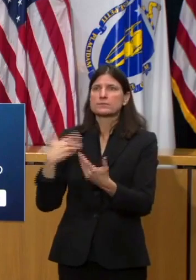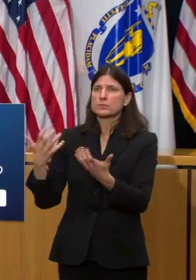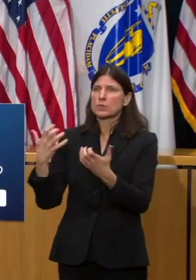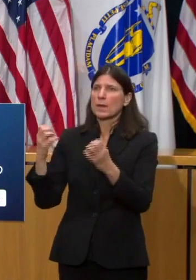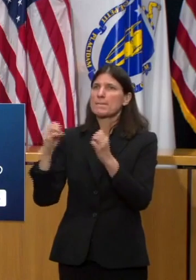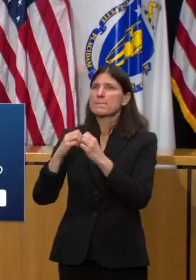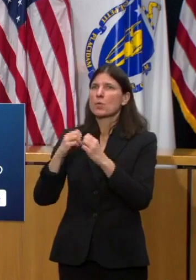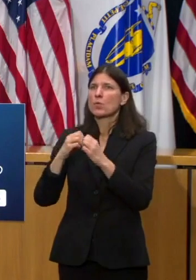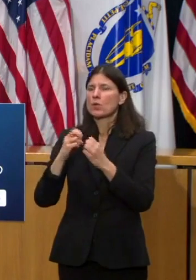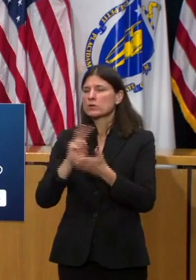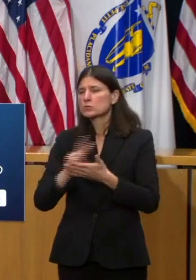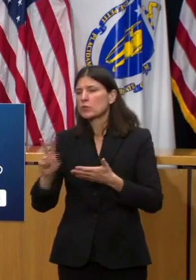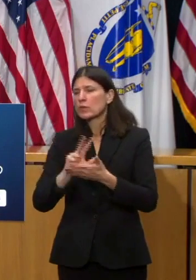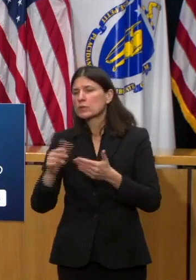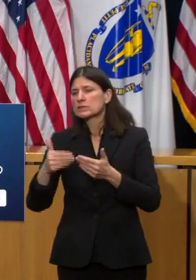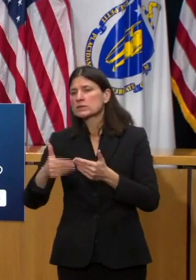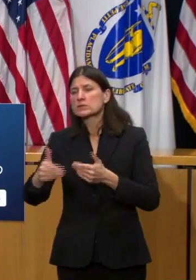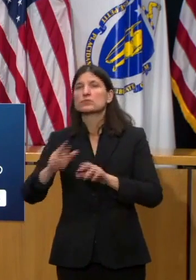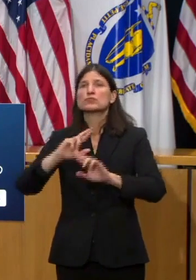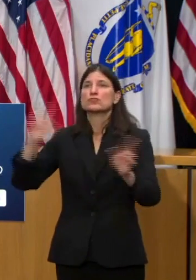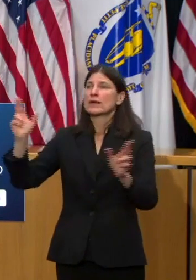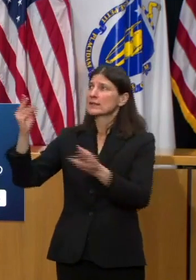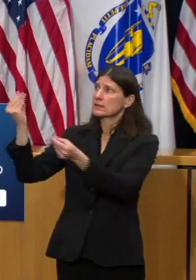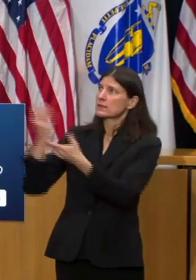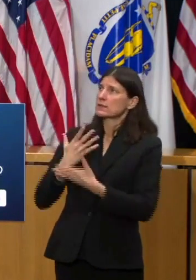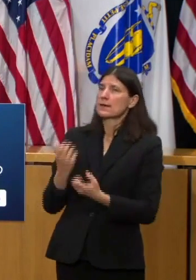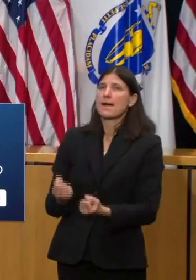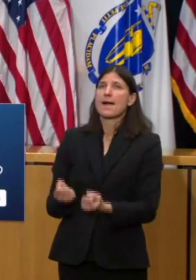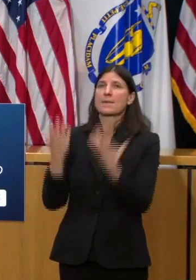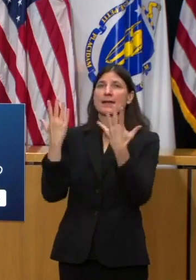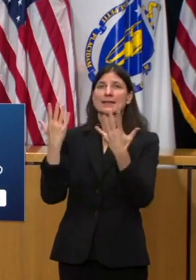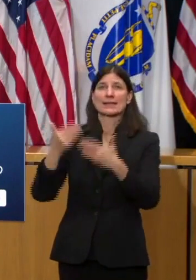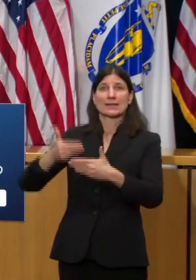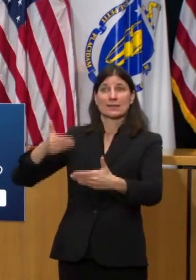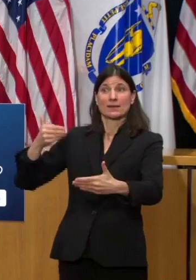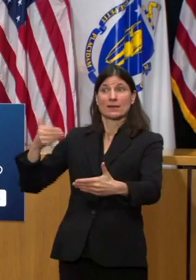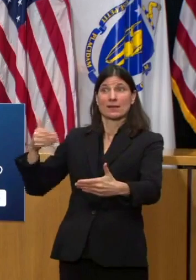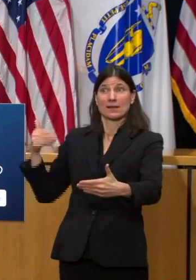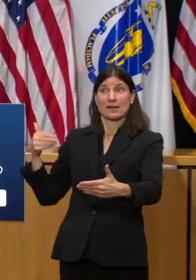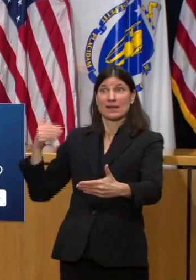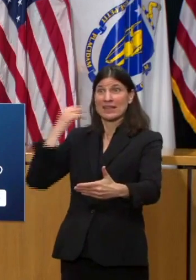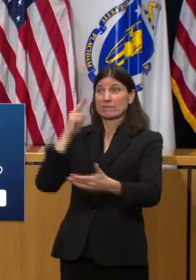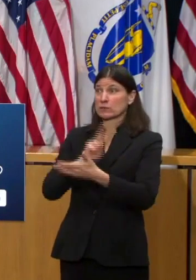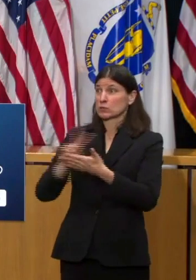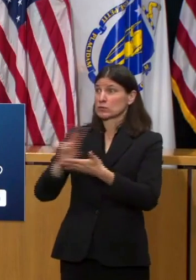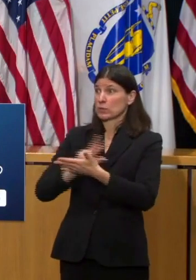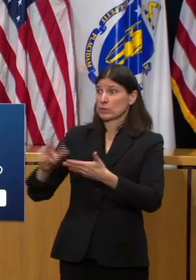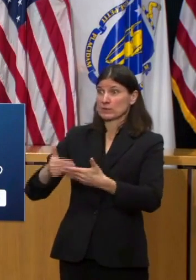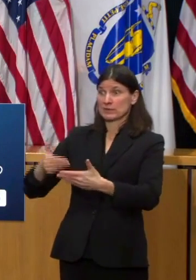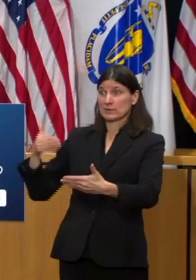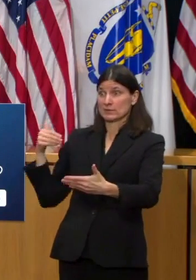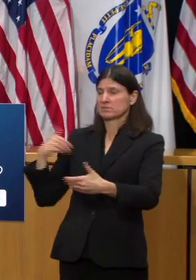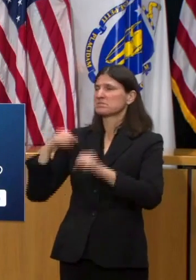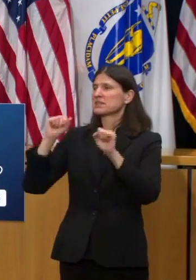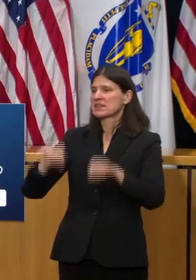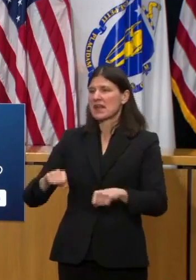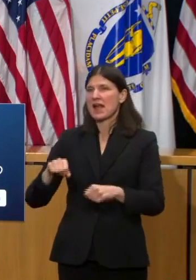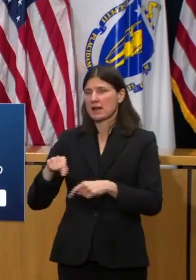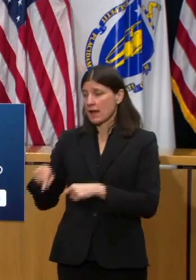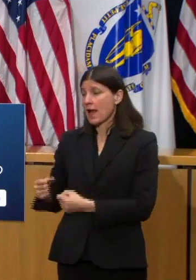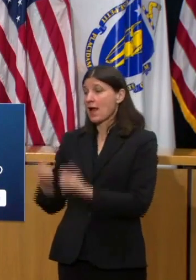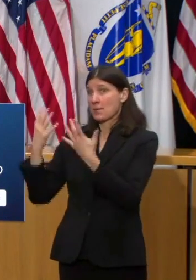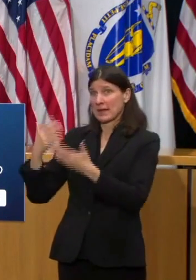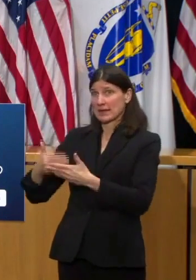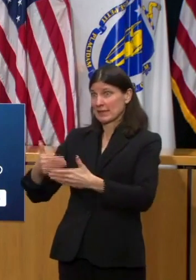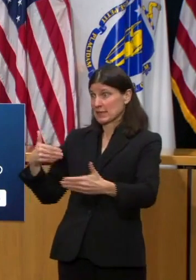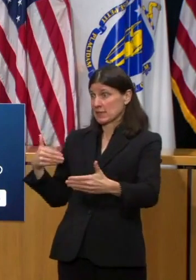would really help with respect to our ability to schedule stuff would be if they could give us a three-week commitment. If they can give us a three-week commitment, like an official